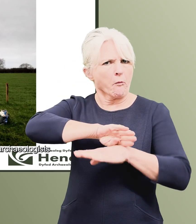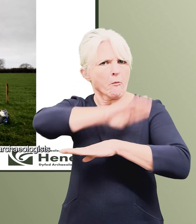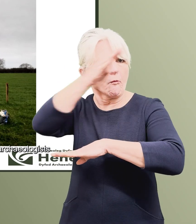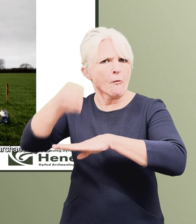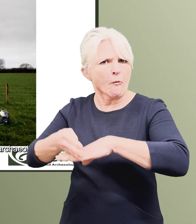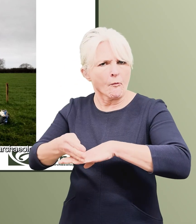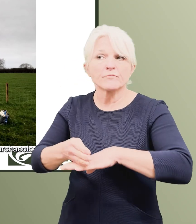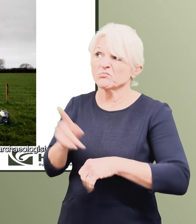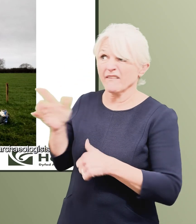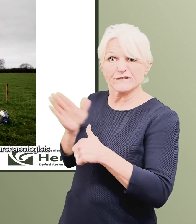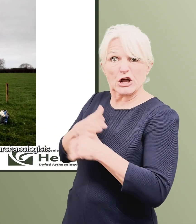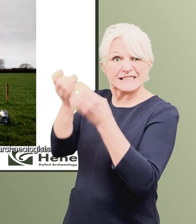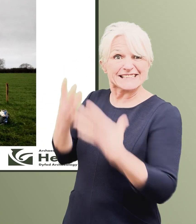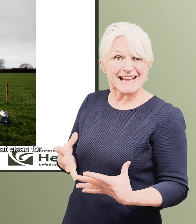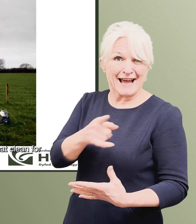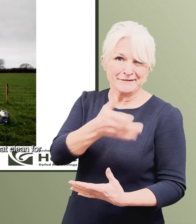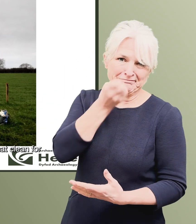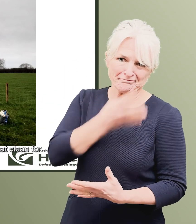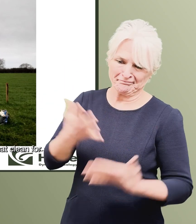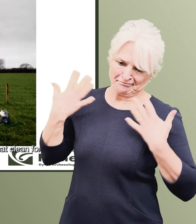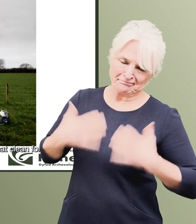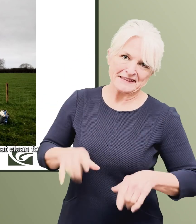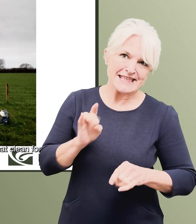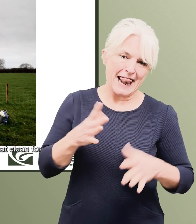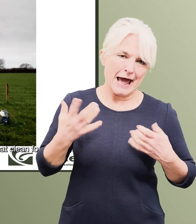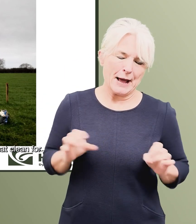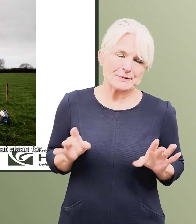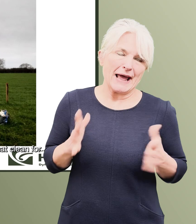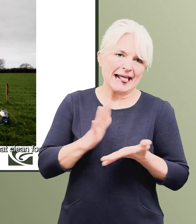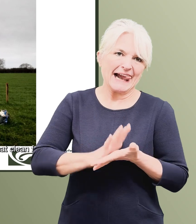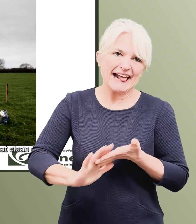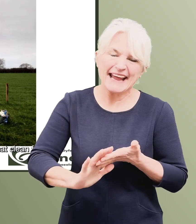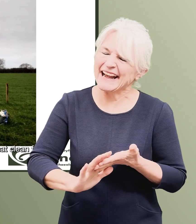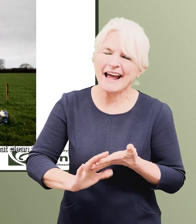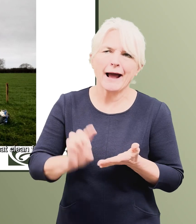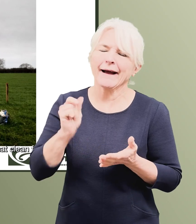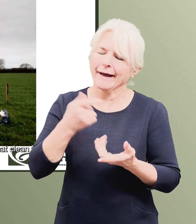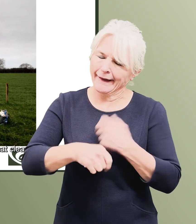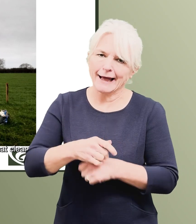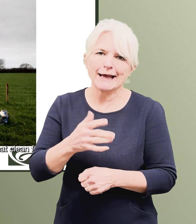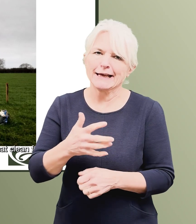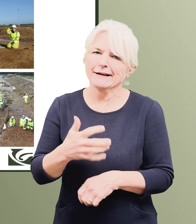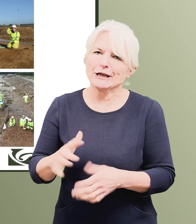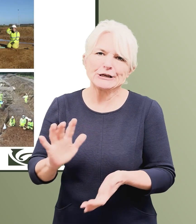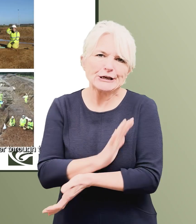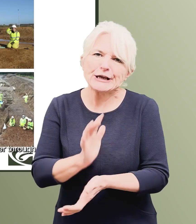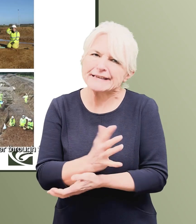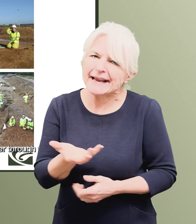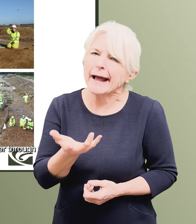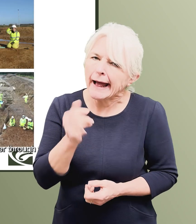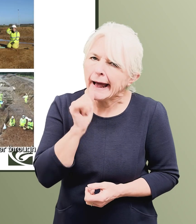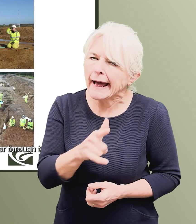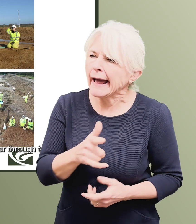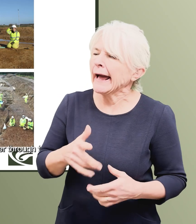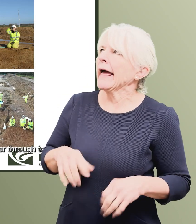This is what archaeologists look like a lot of the time, I'm sorry to say. Although we don't stay looking that clean for particularly long. This